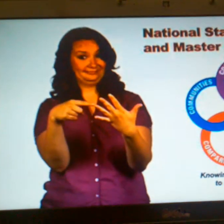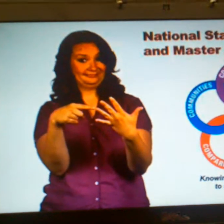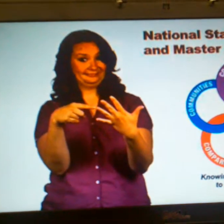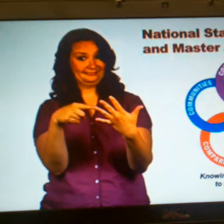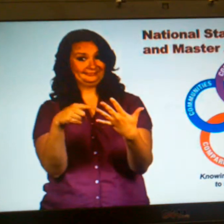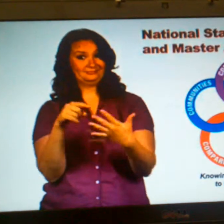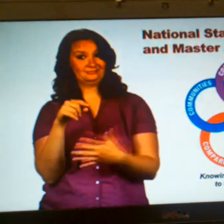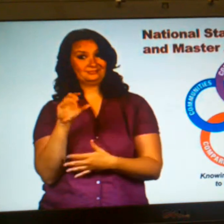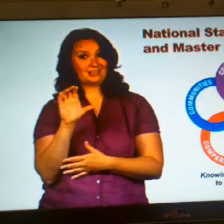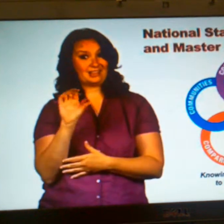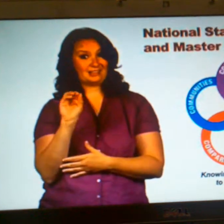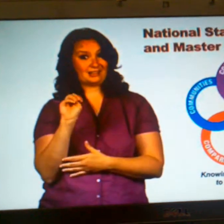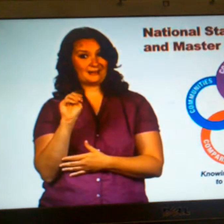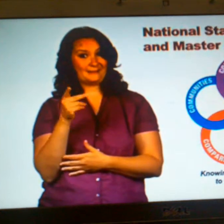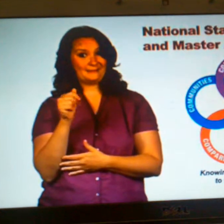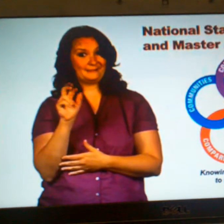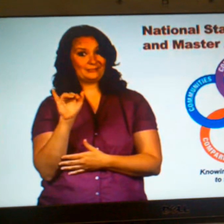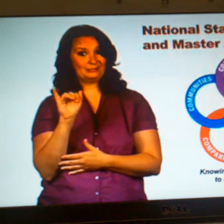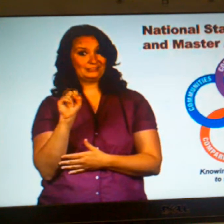The 4th C